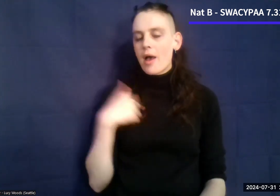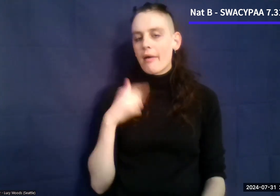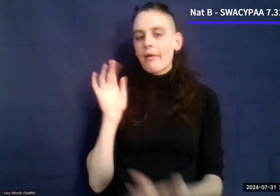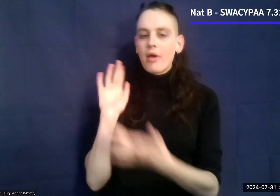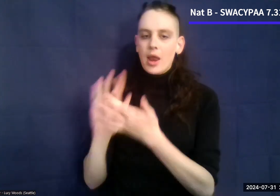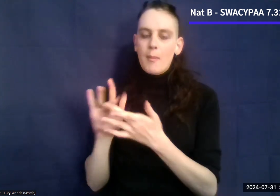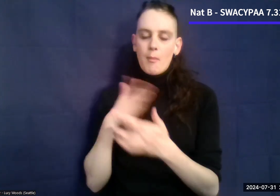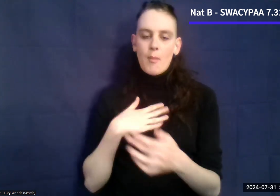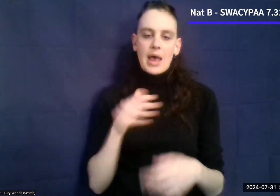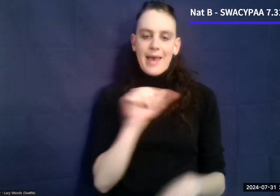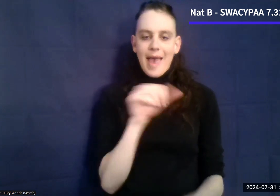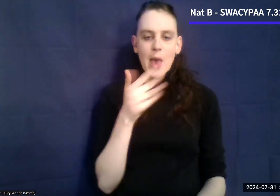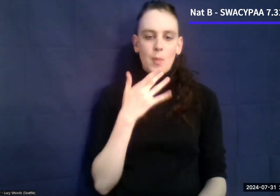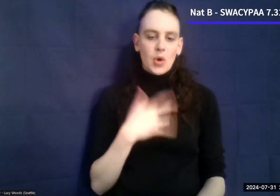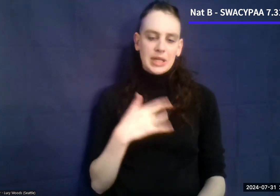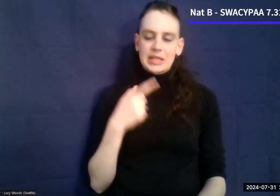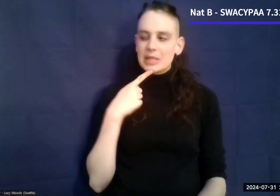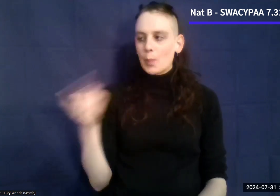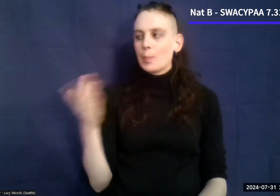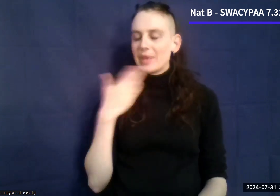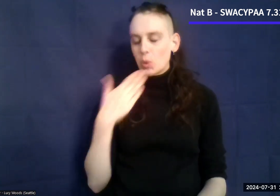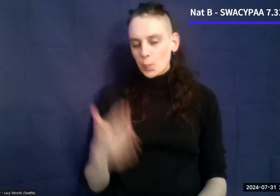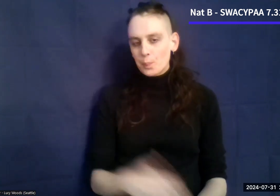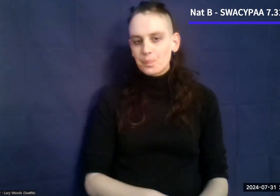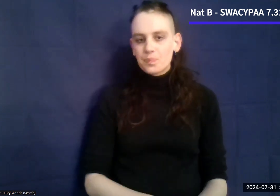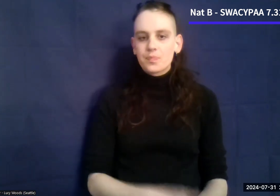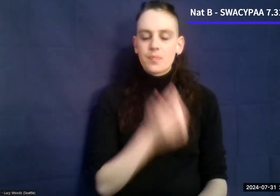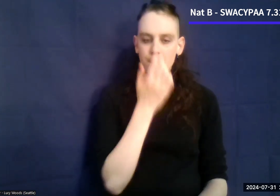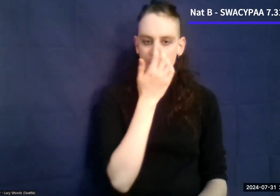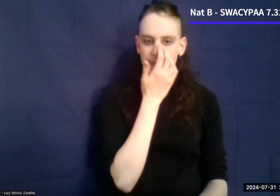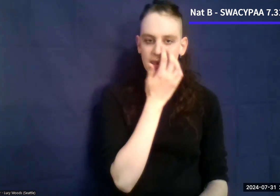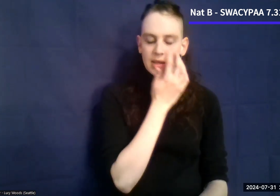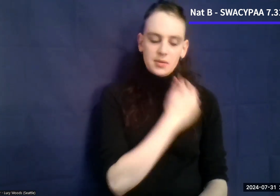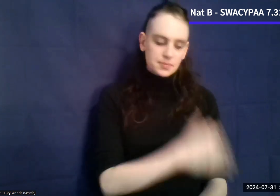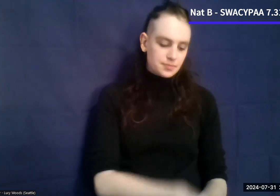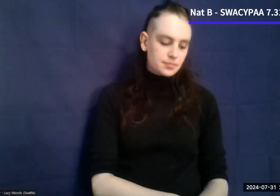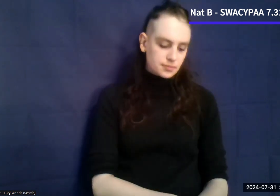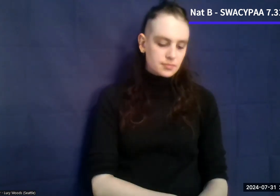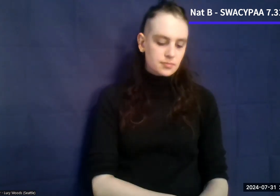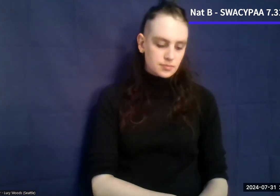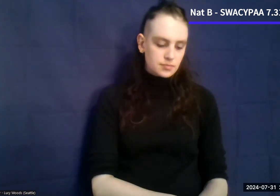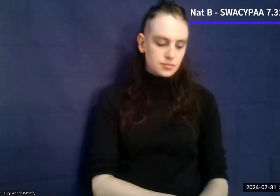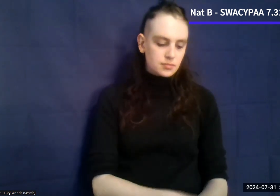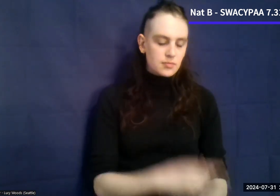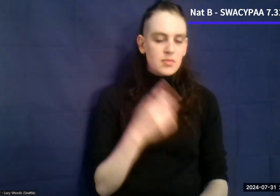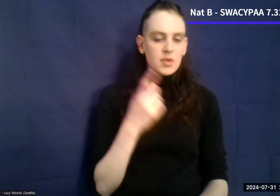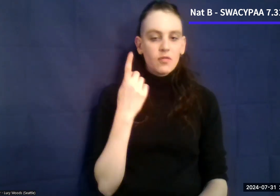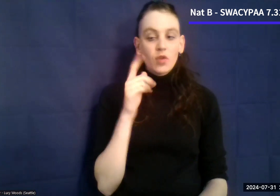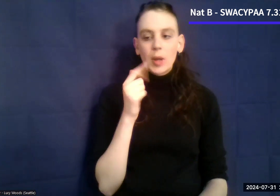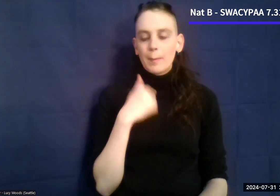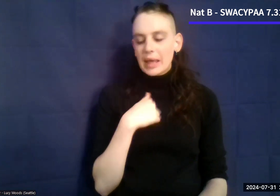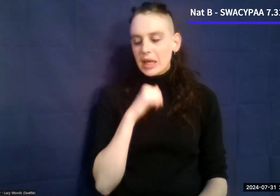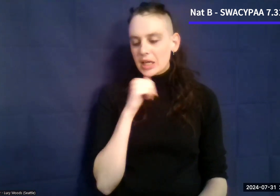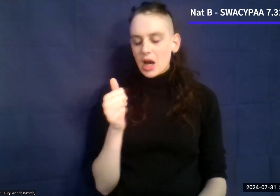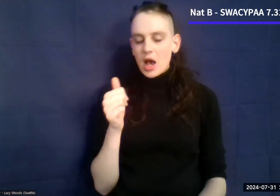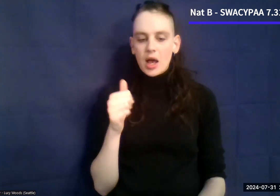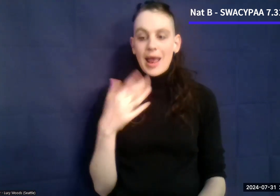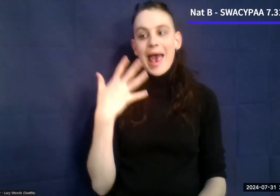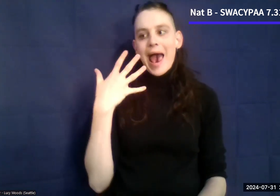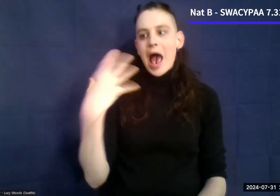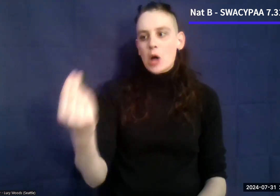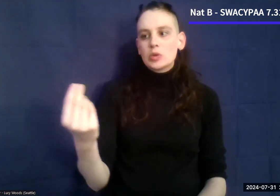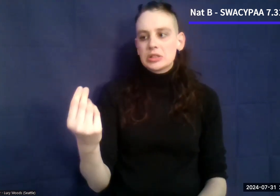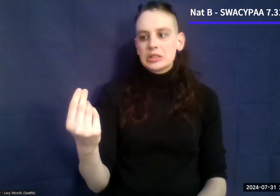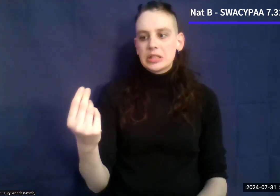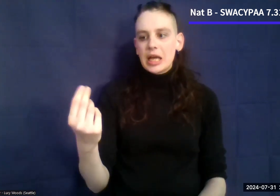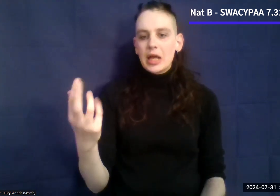And, you know, it takes what it takes. But like for me, it wasn't like an external bottom. It was like an internal for me. Like the feelings I